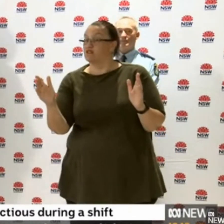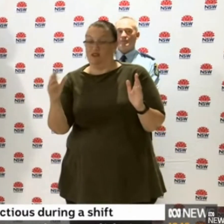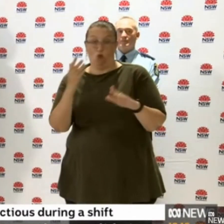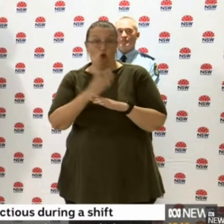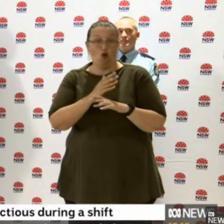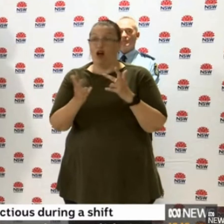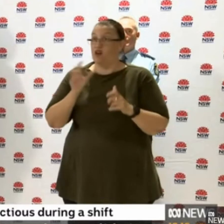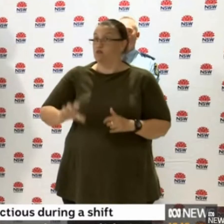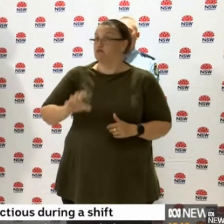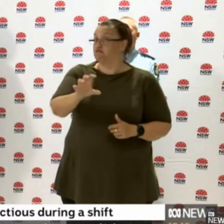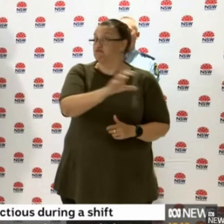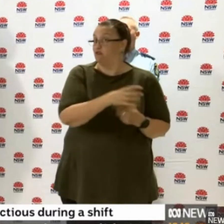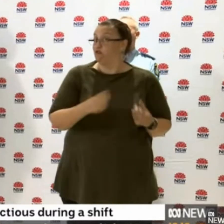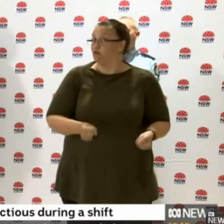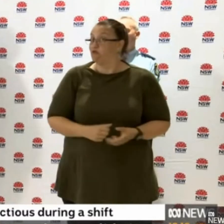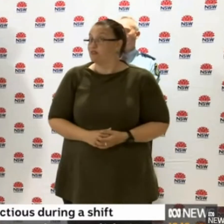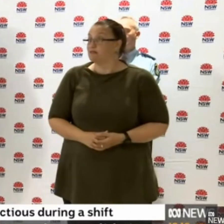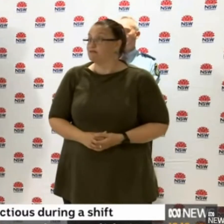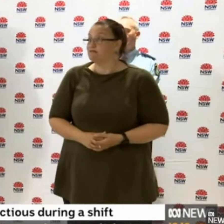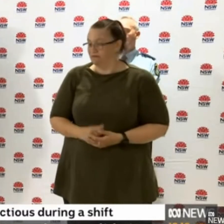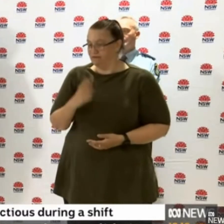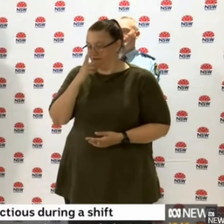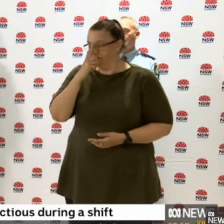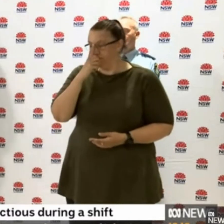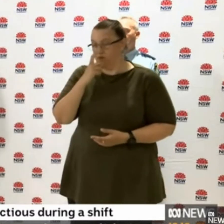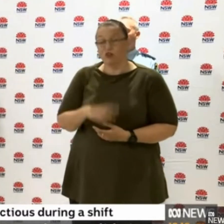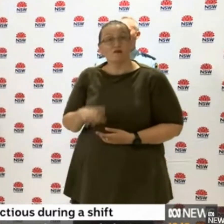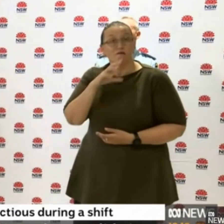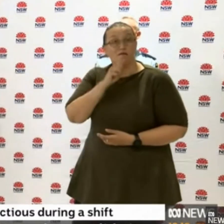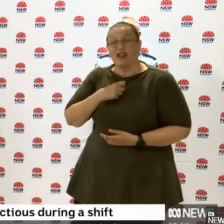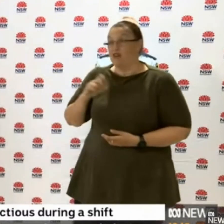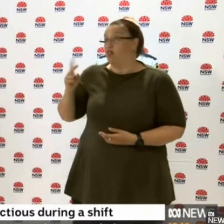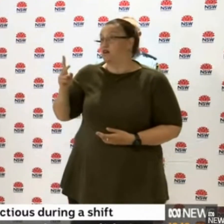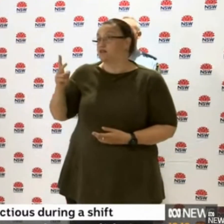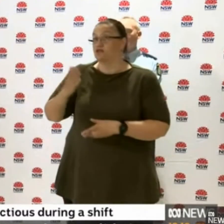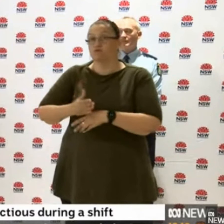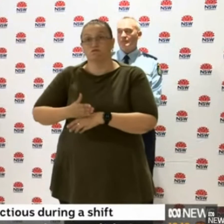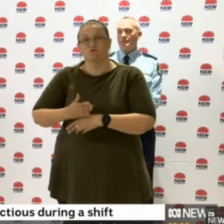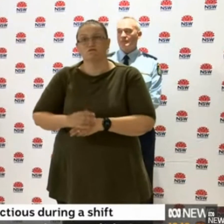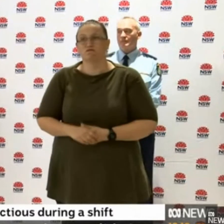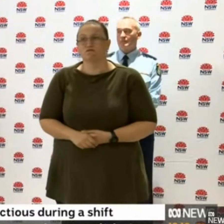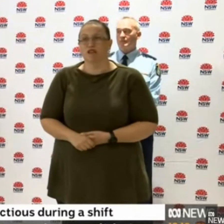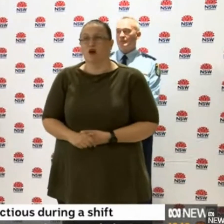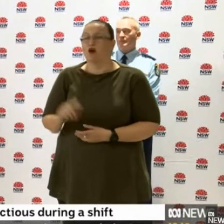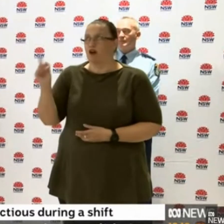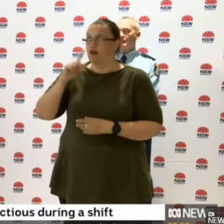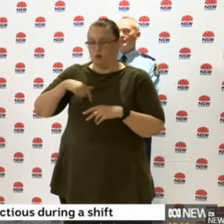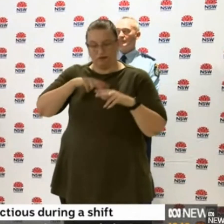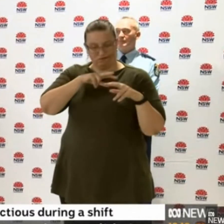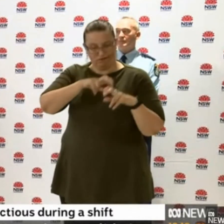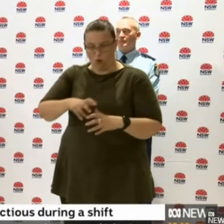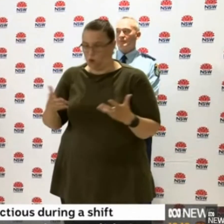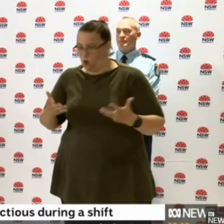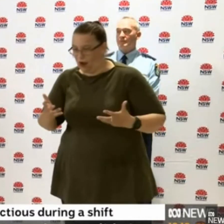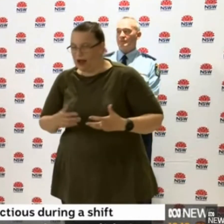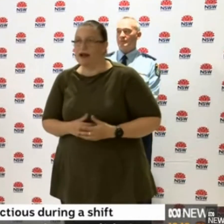Wentworth or the Mandurah at Haymarket? Yes, this gentleman does have another workplace, and we're just currently looking